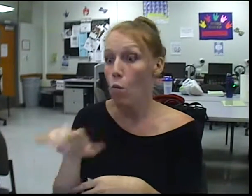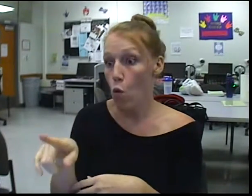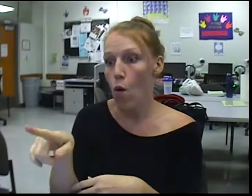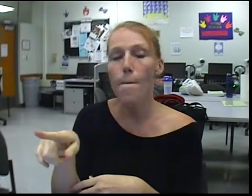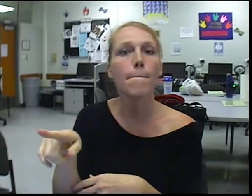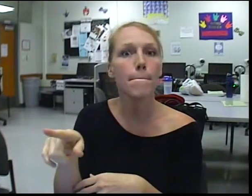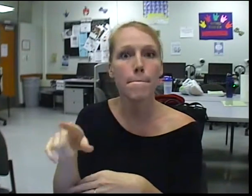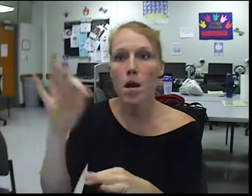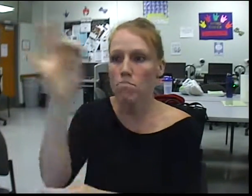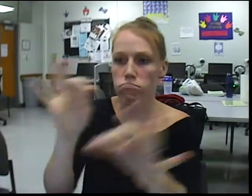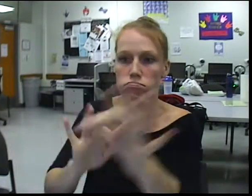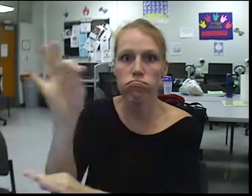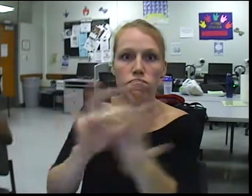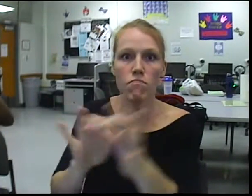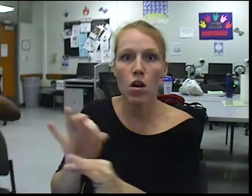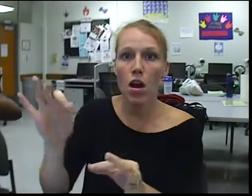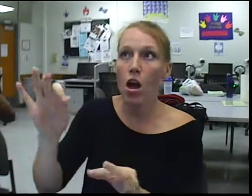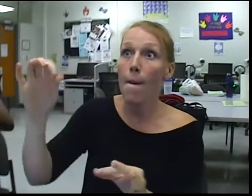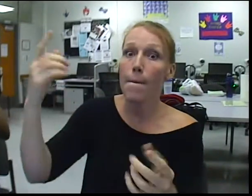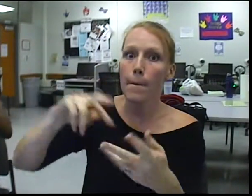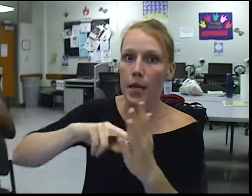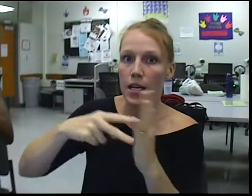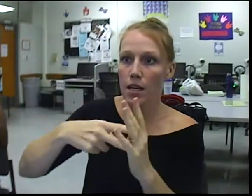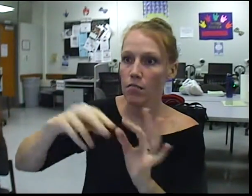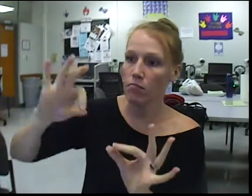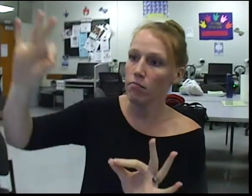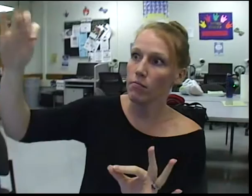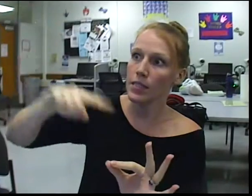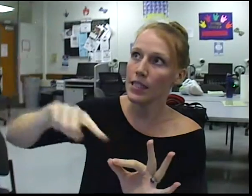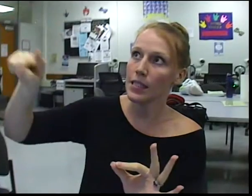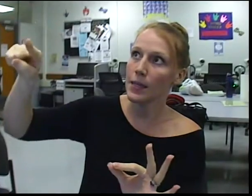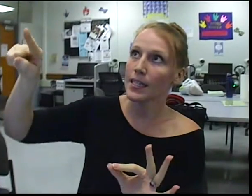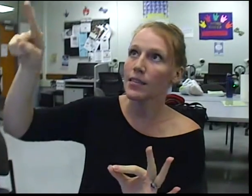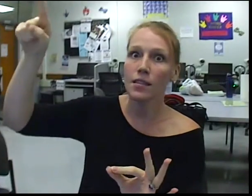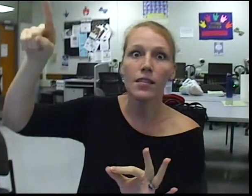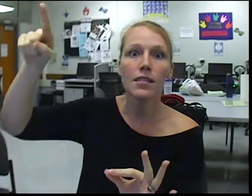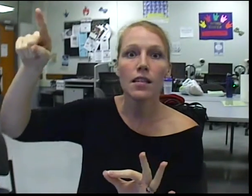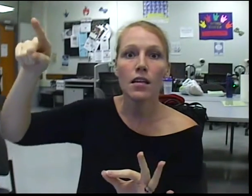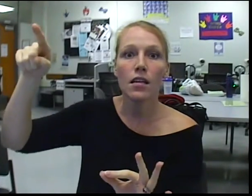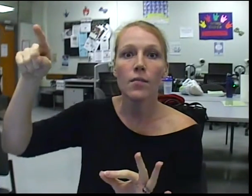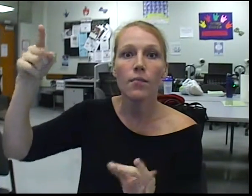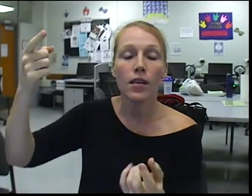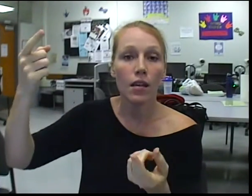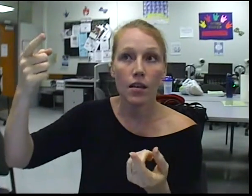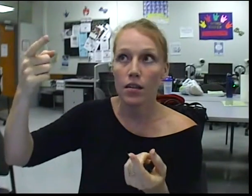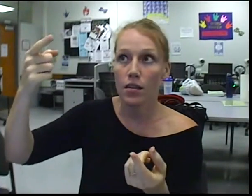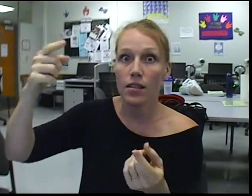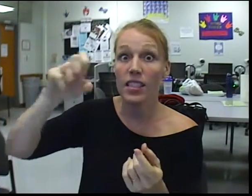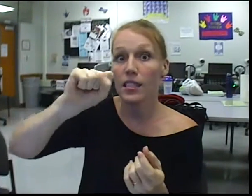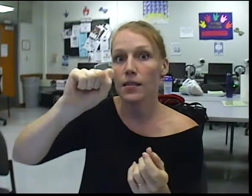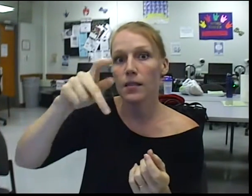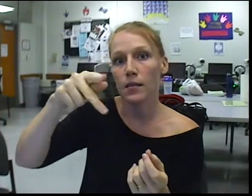the air molecules. If there's more space between the air molecules, what does that mean that you can put in those spaces?